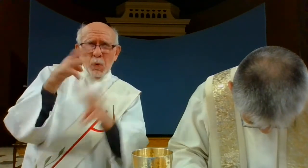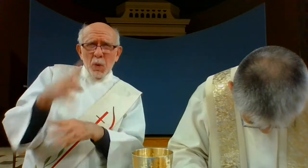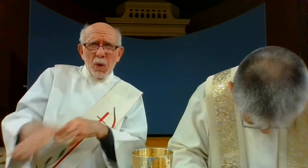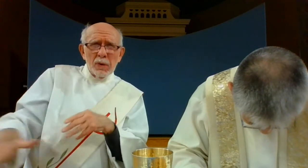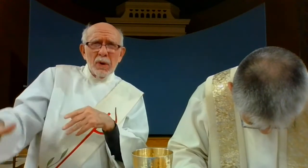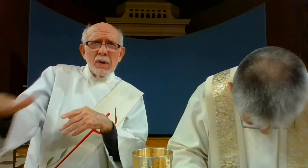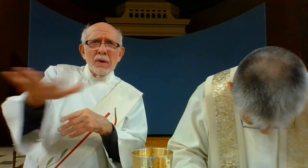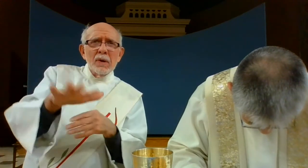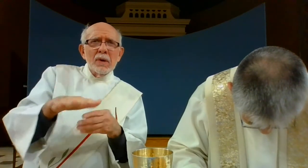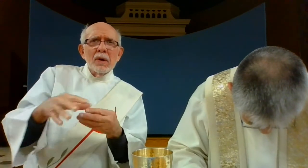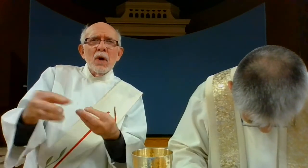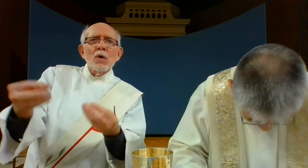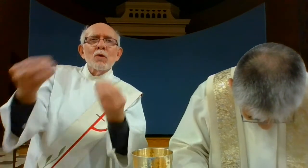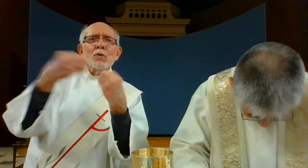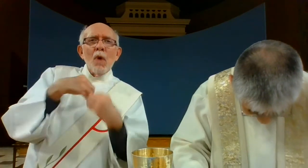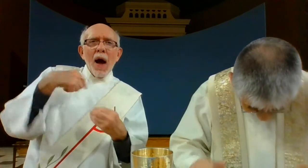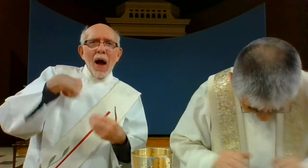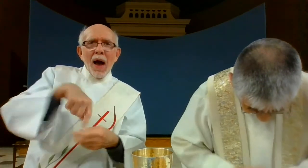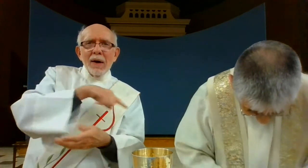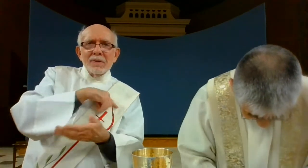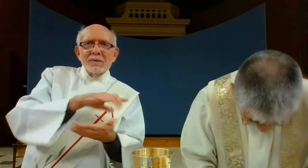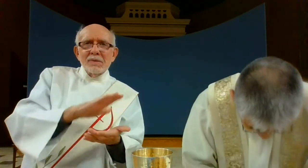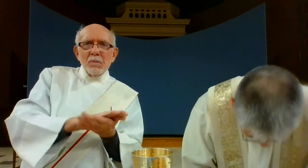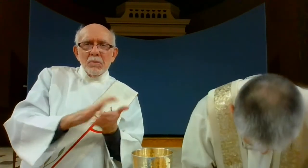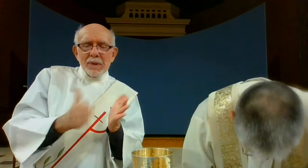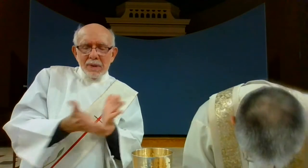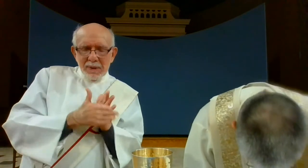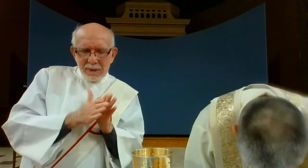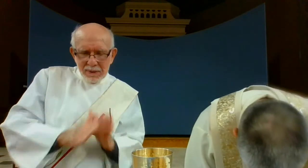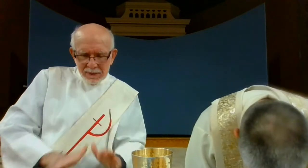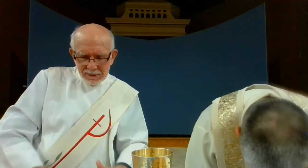the sins of the world. Grant us peace.